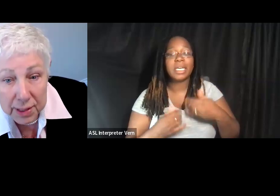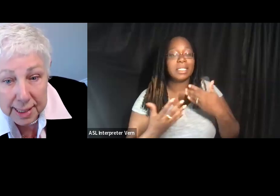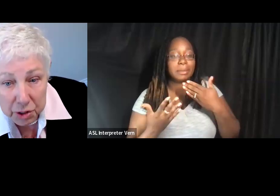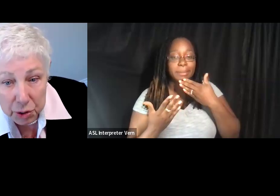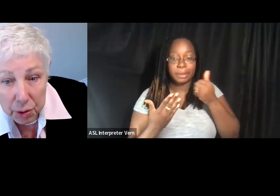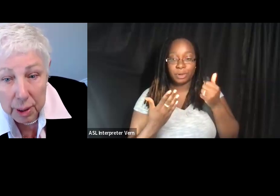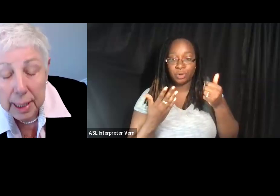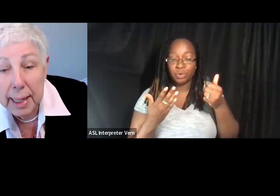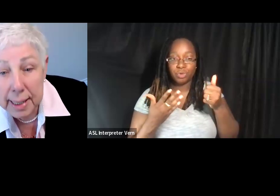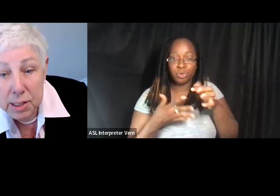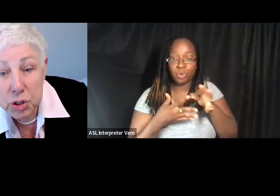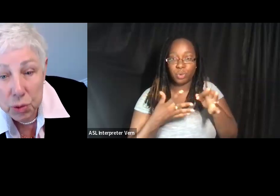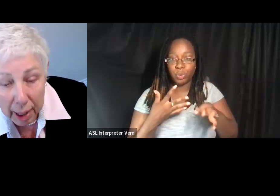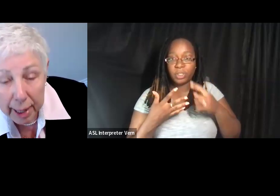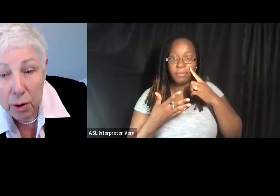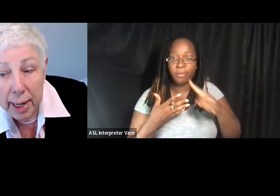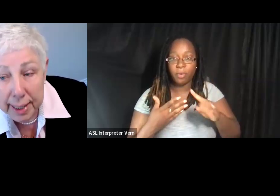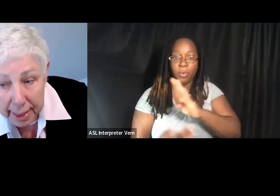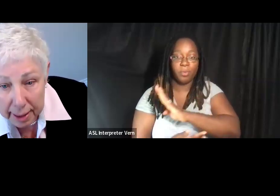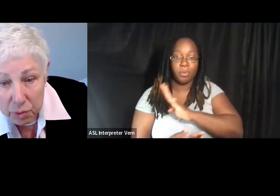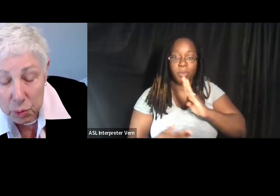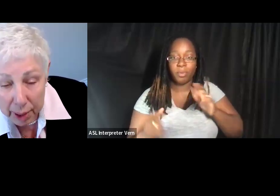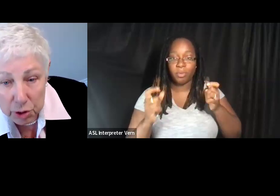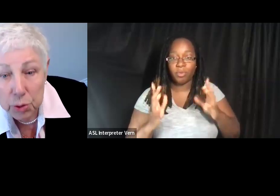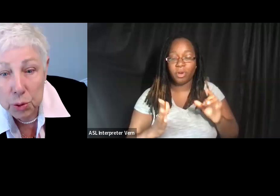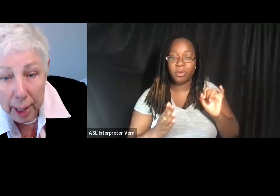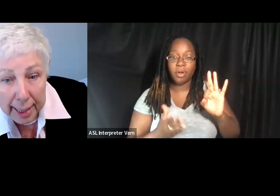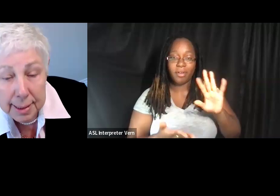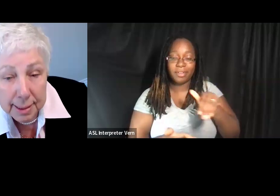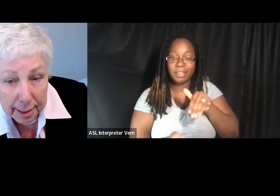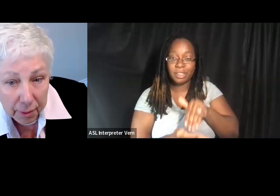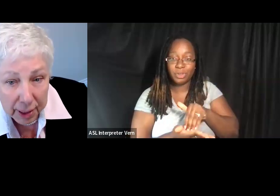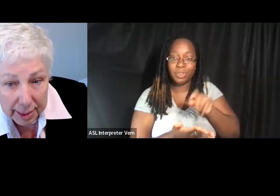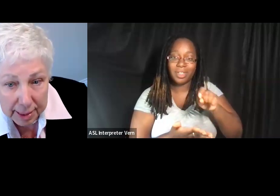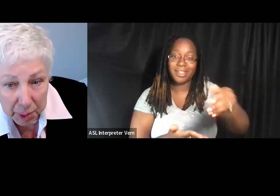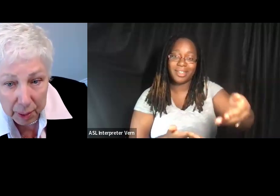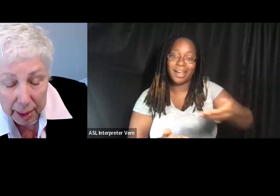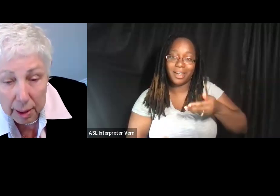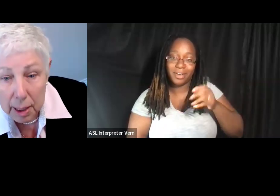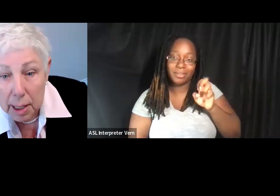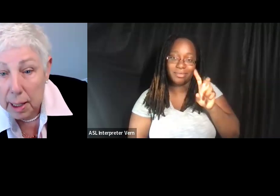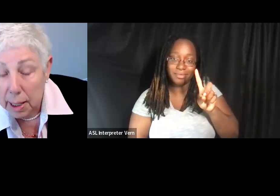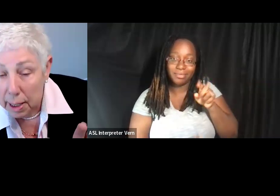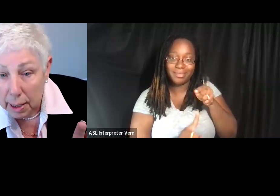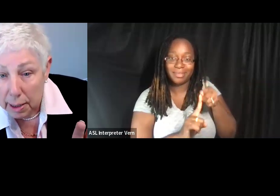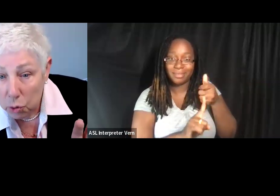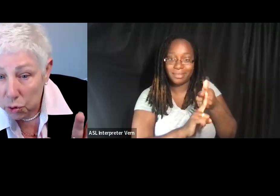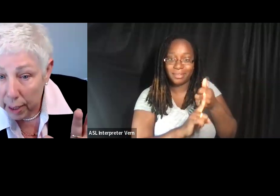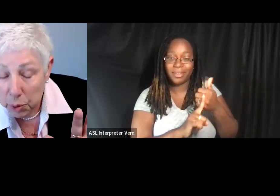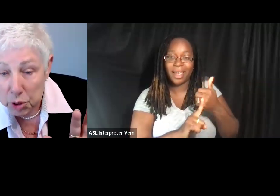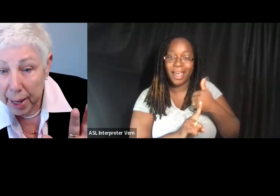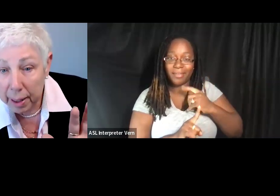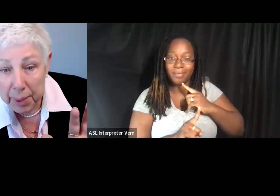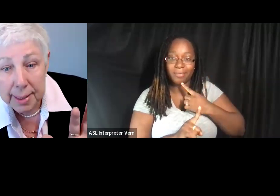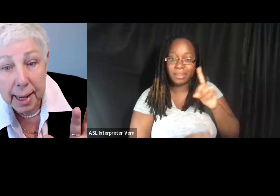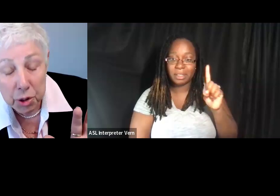directors of a center is to hire an executive director who has a significant disability. Don't try